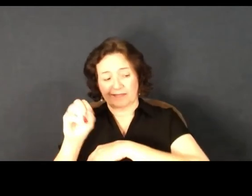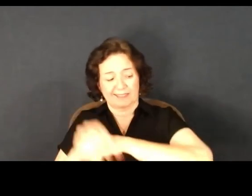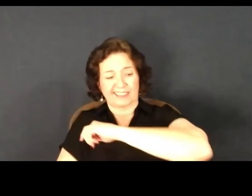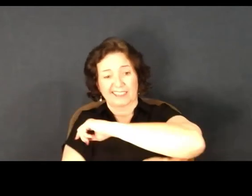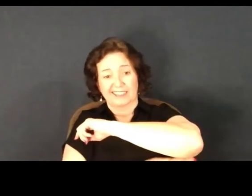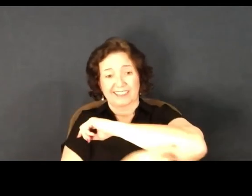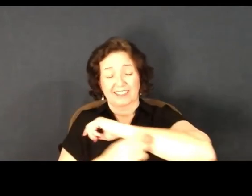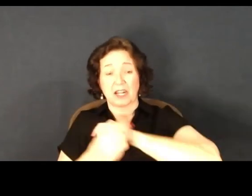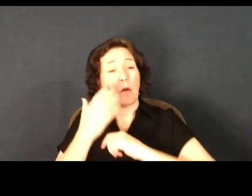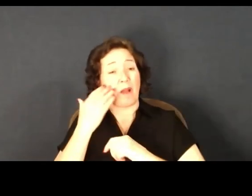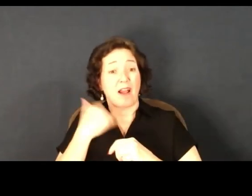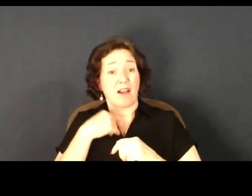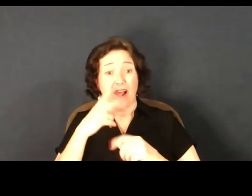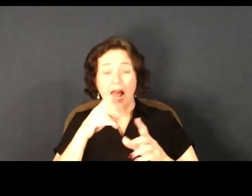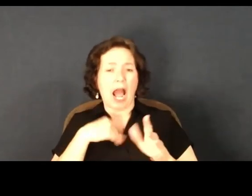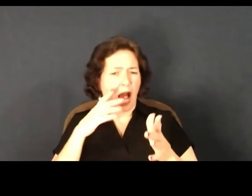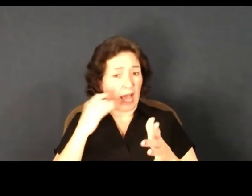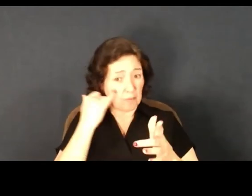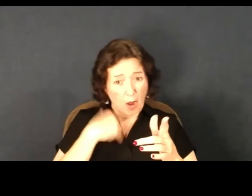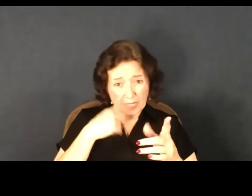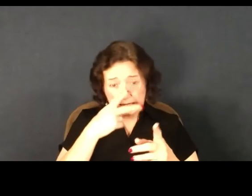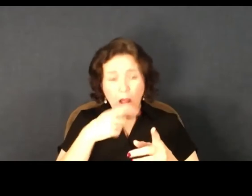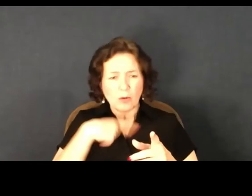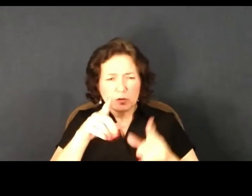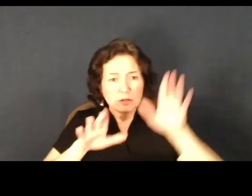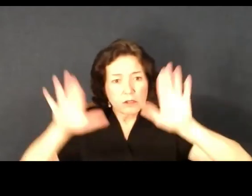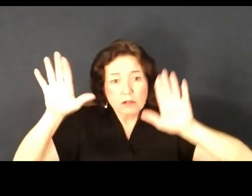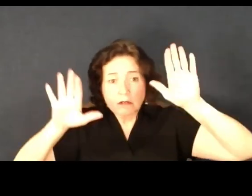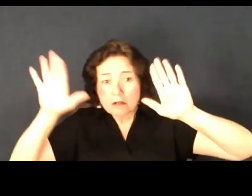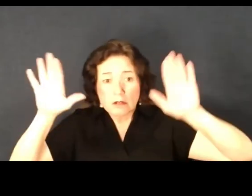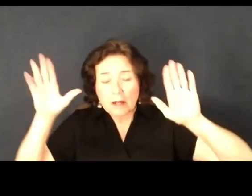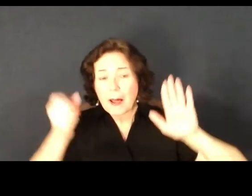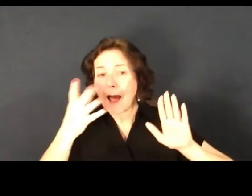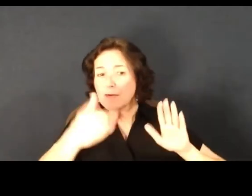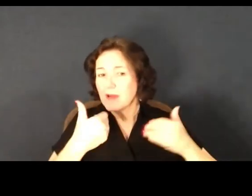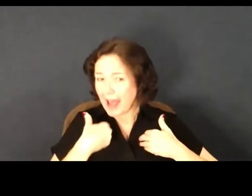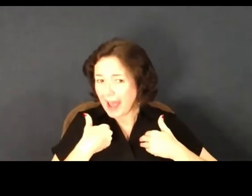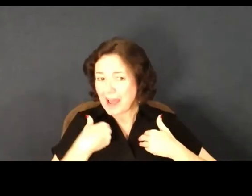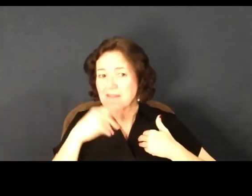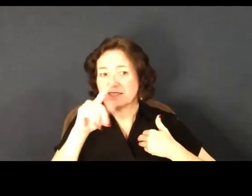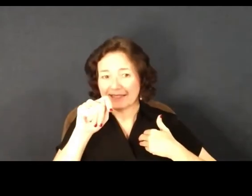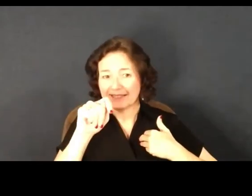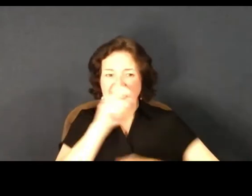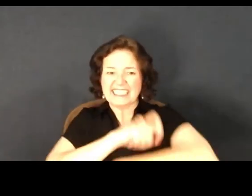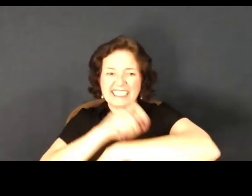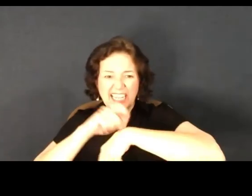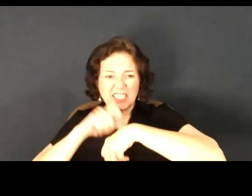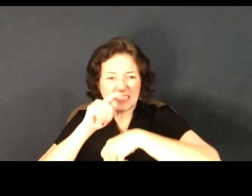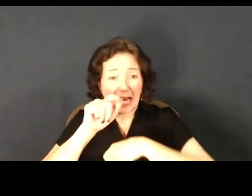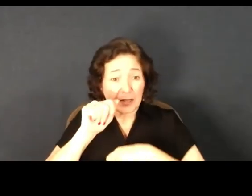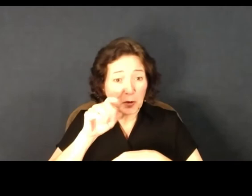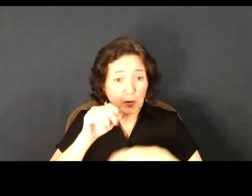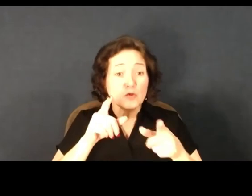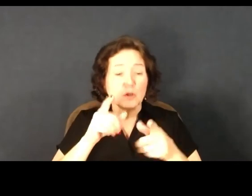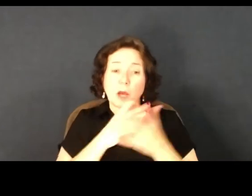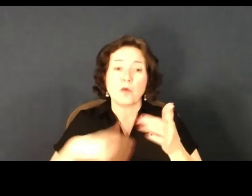you, I would ask for a show of hands about how many of you have a tattoo. And some of you would raise your hand now